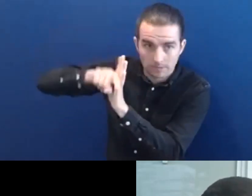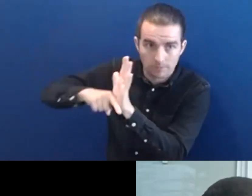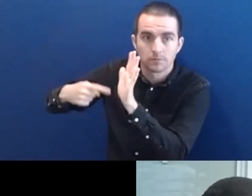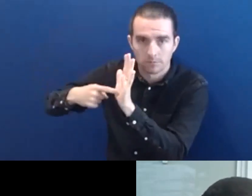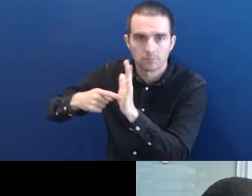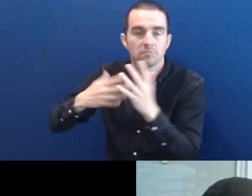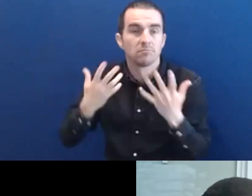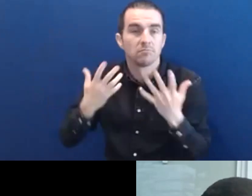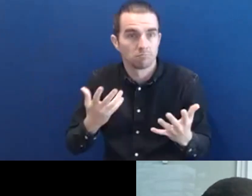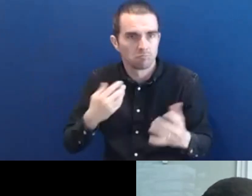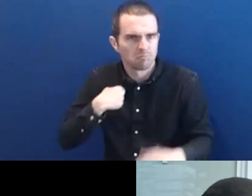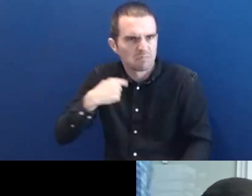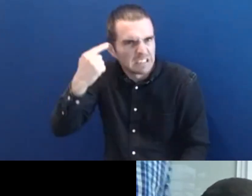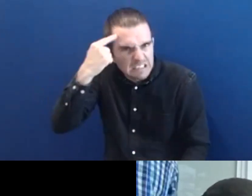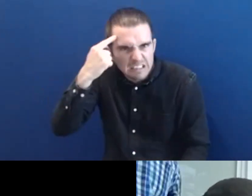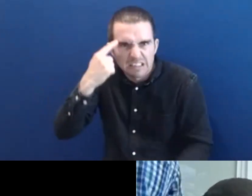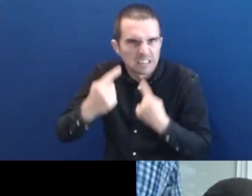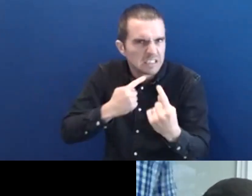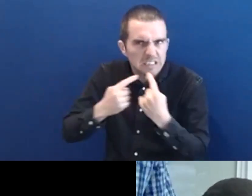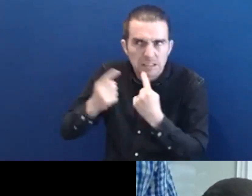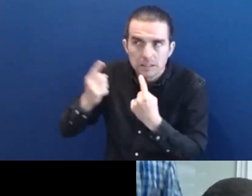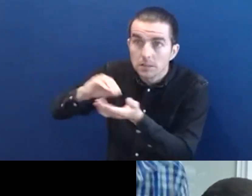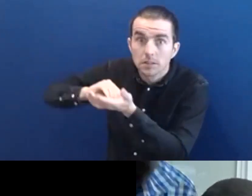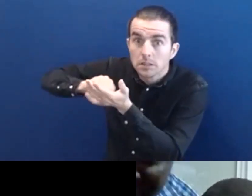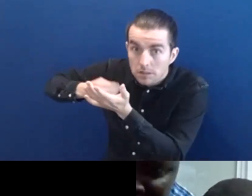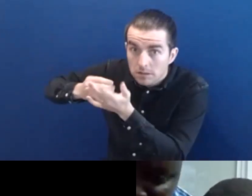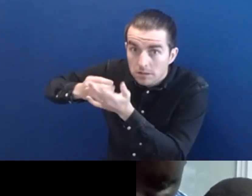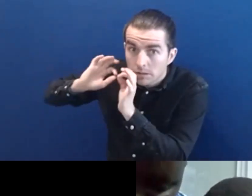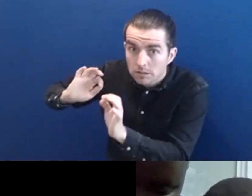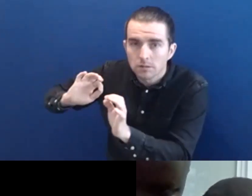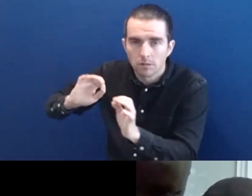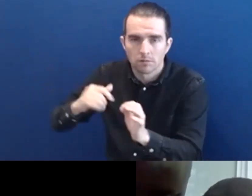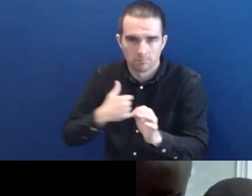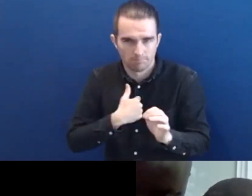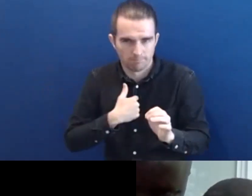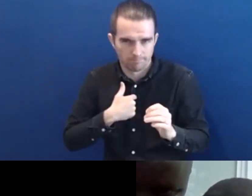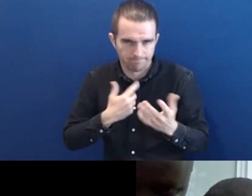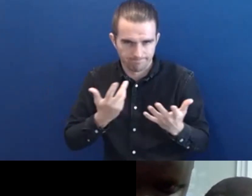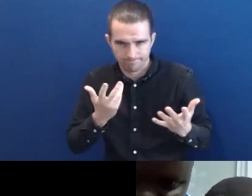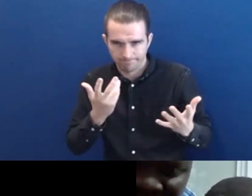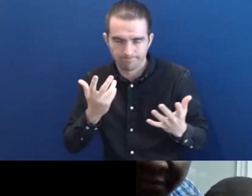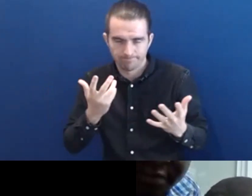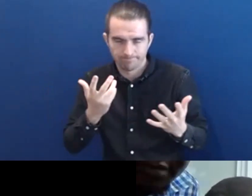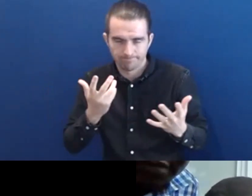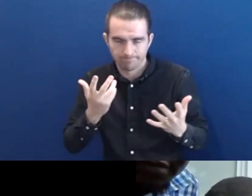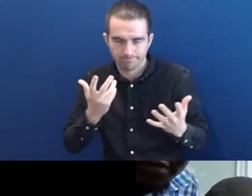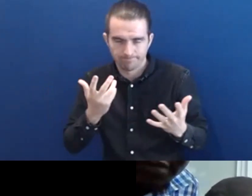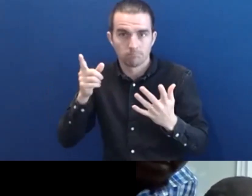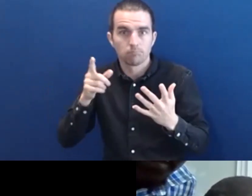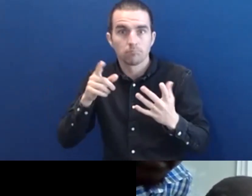the country, so that any learner with disabilities are accommodated